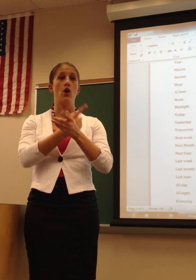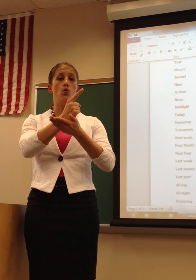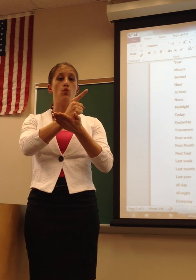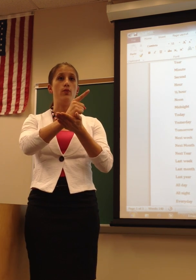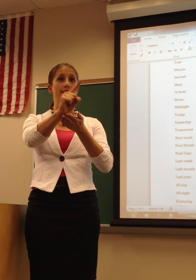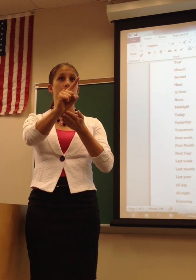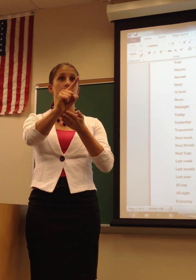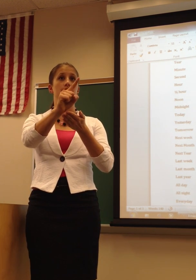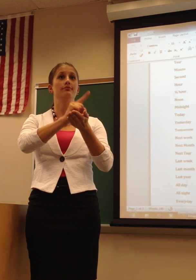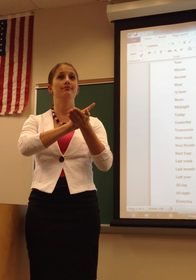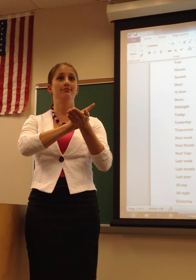Week.